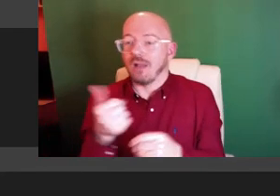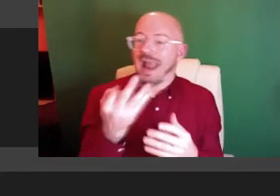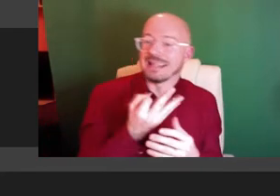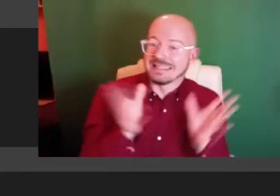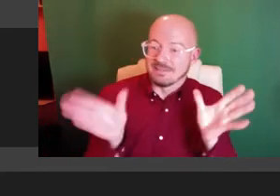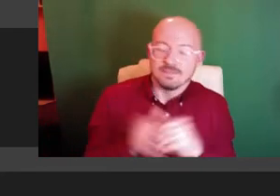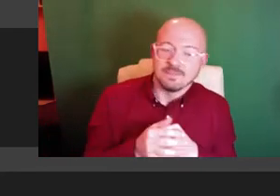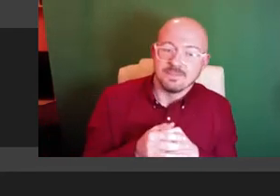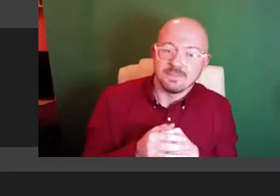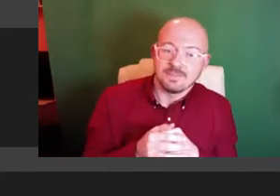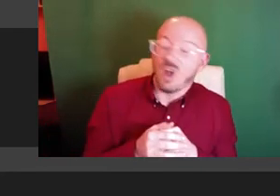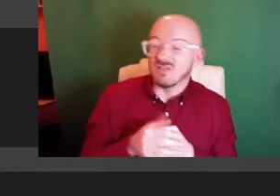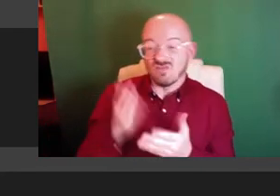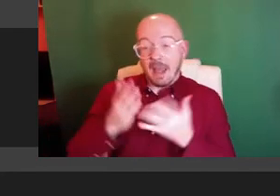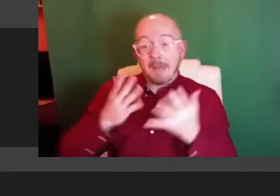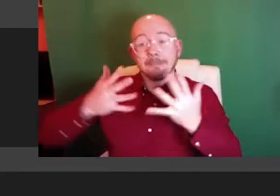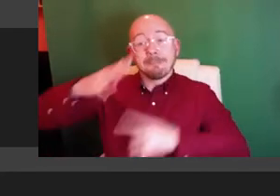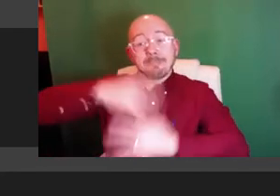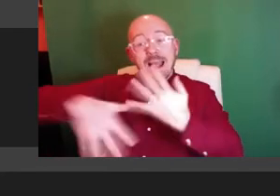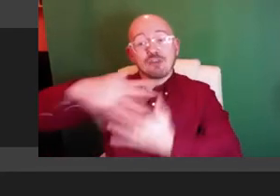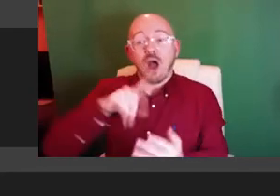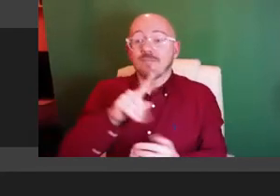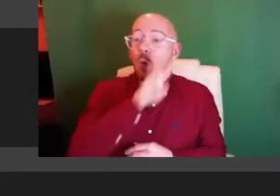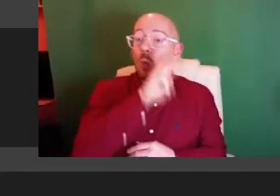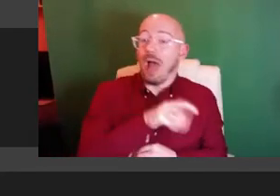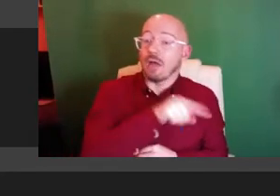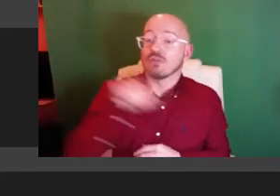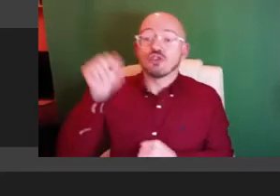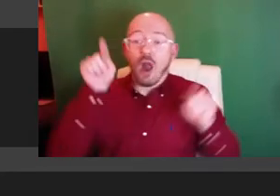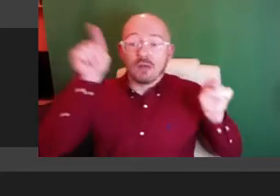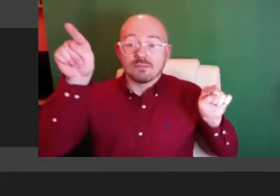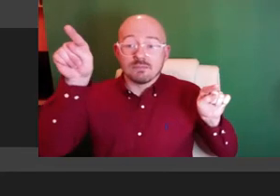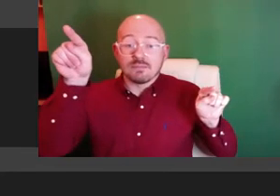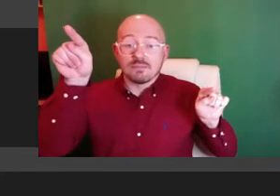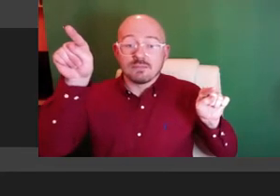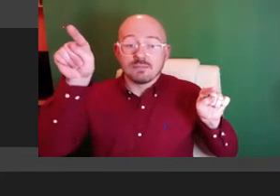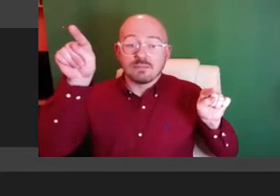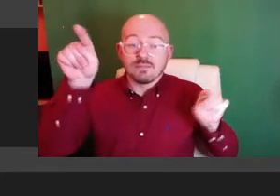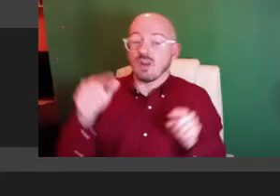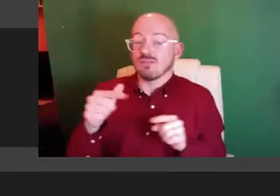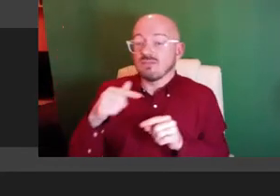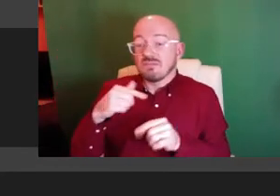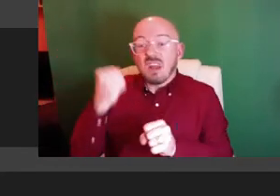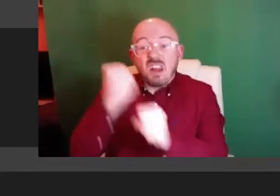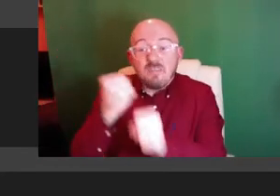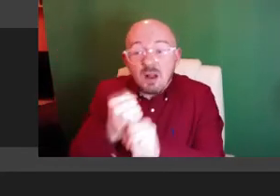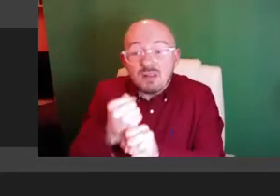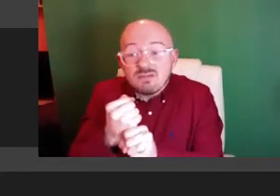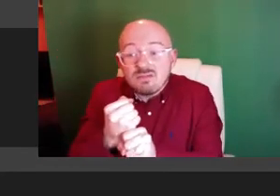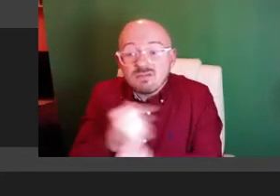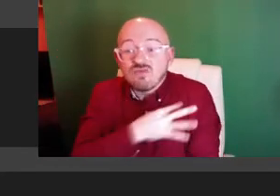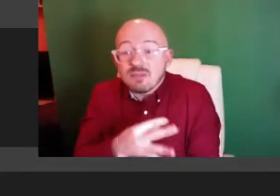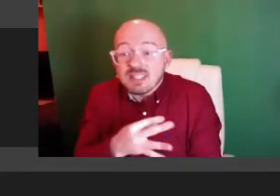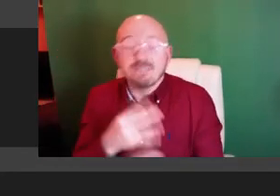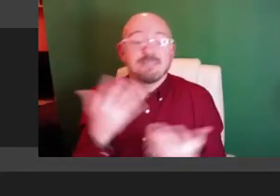With these interviews, sometimes we had more than one person from one organisation in the interview, so that's why we had 21